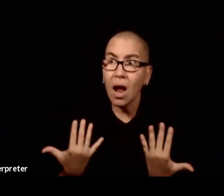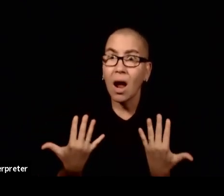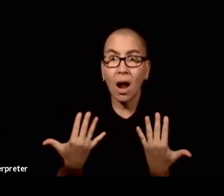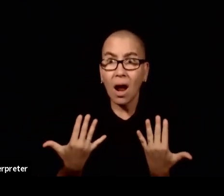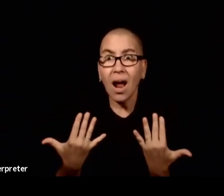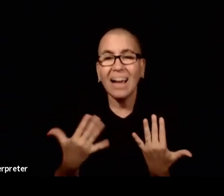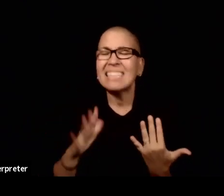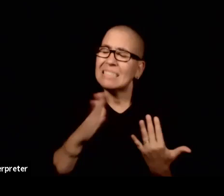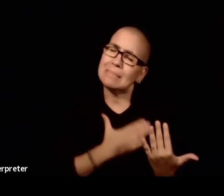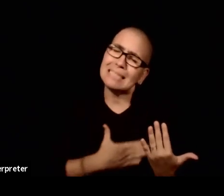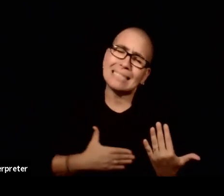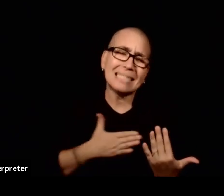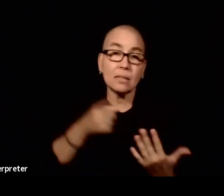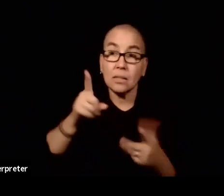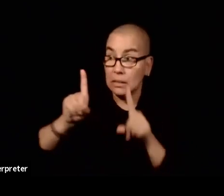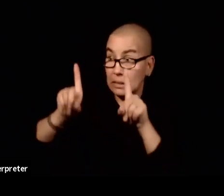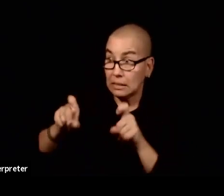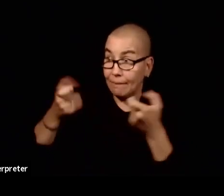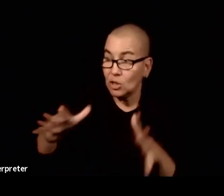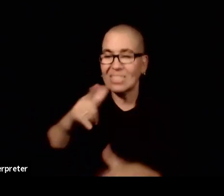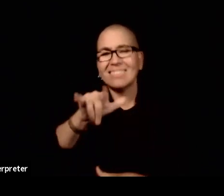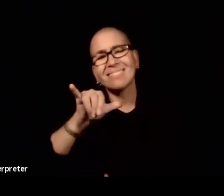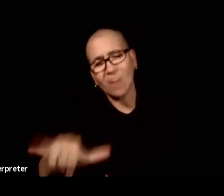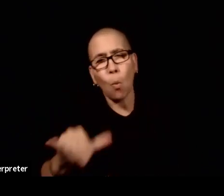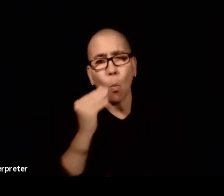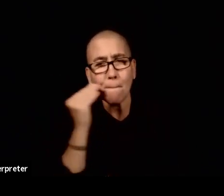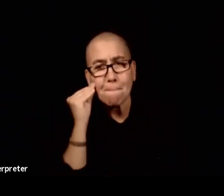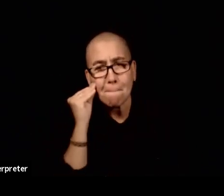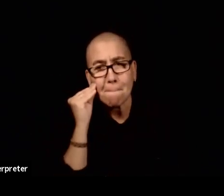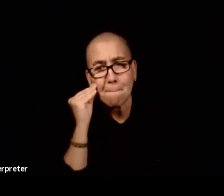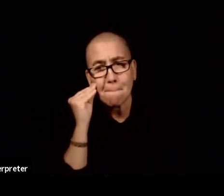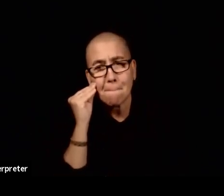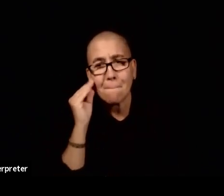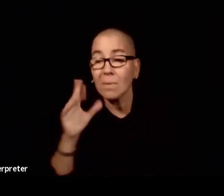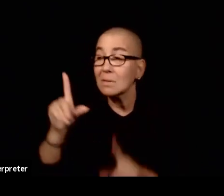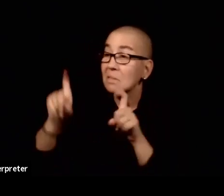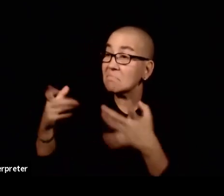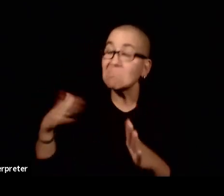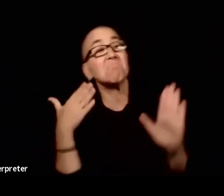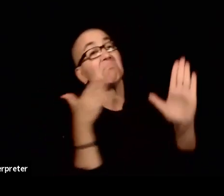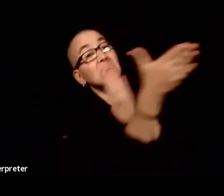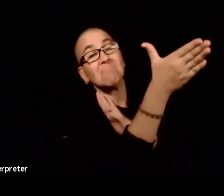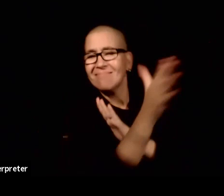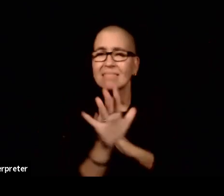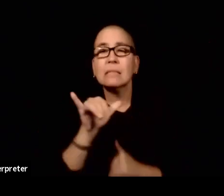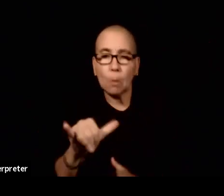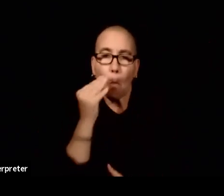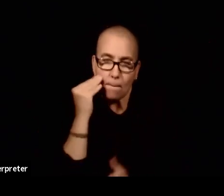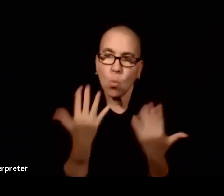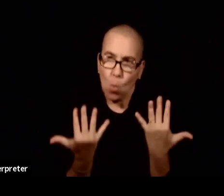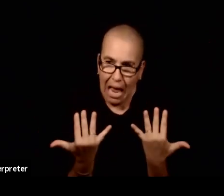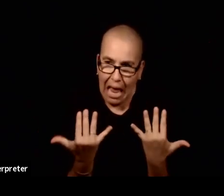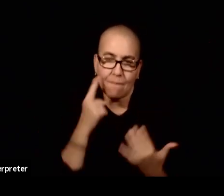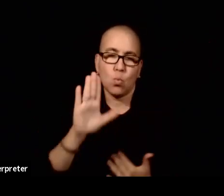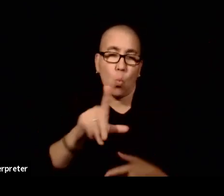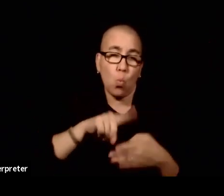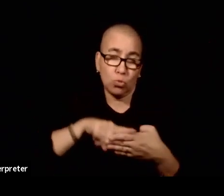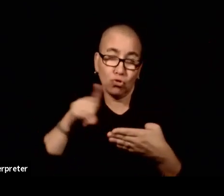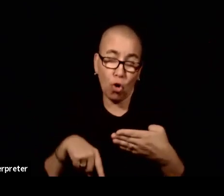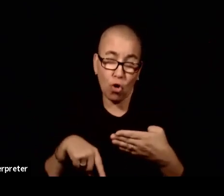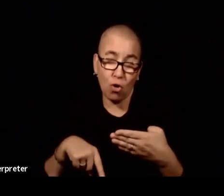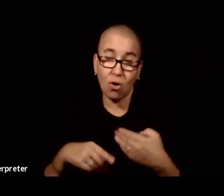if you have symptoms. That's one way that you can really do your part to help prevent further spread. And we don't want to